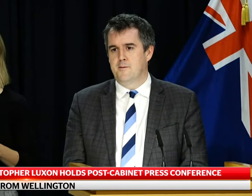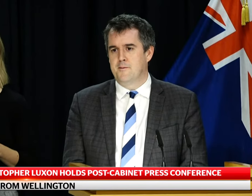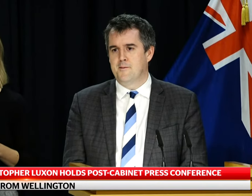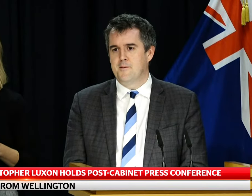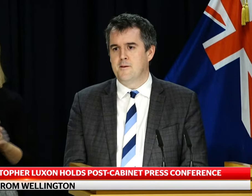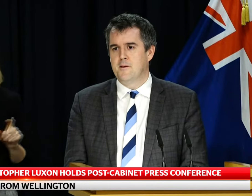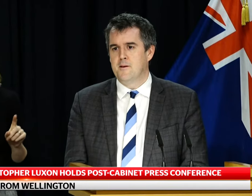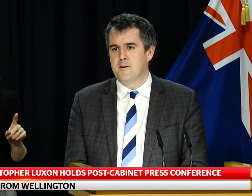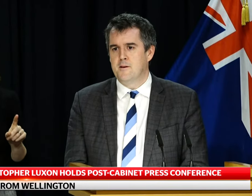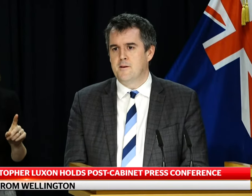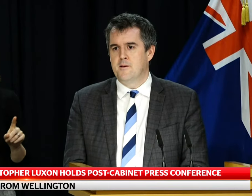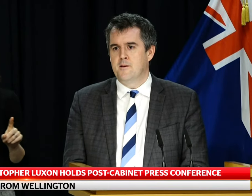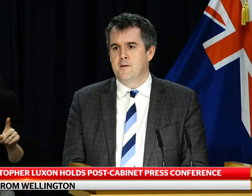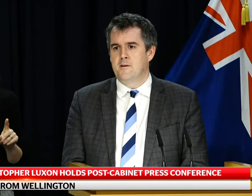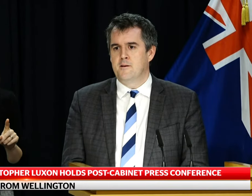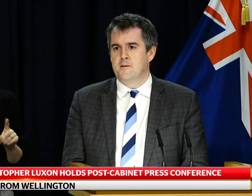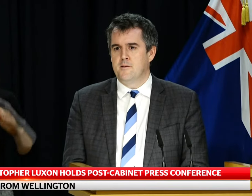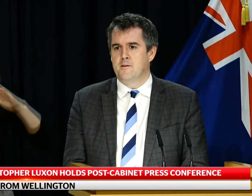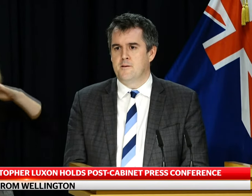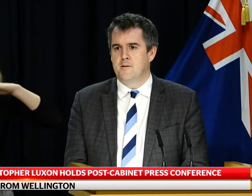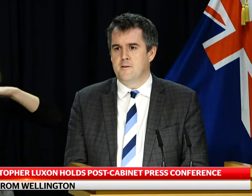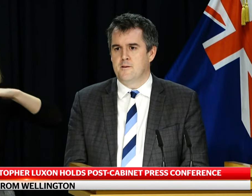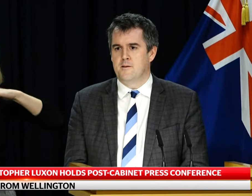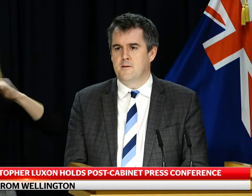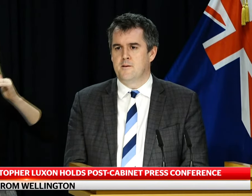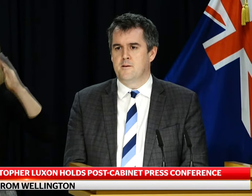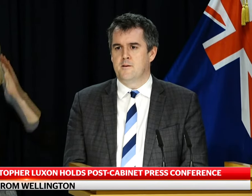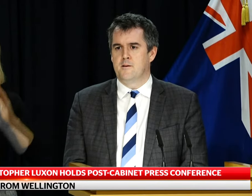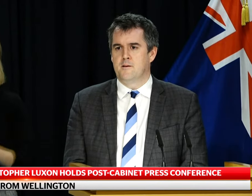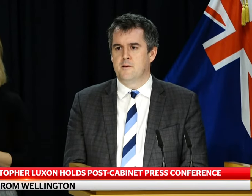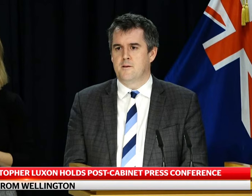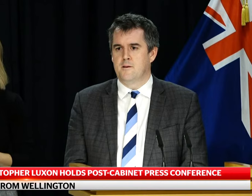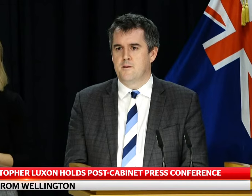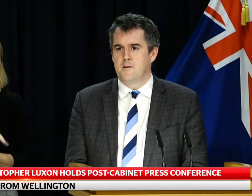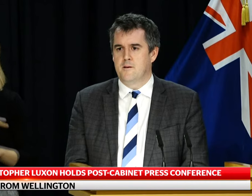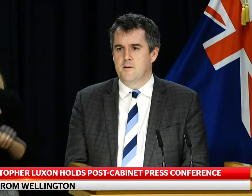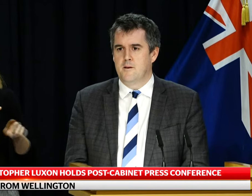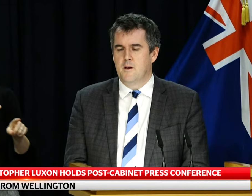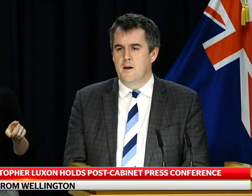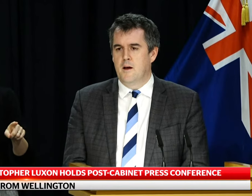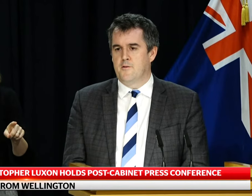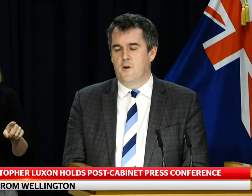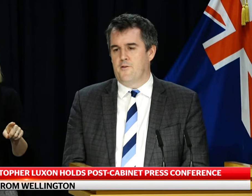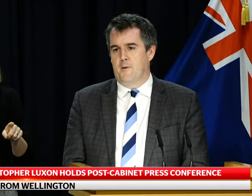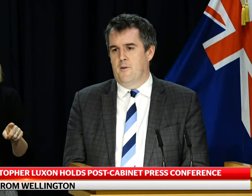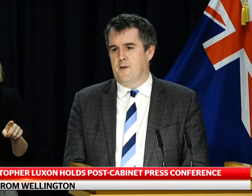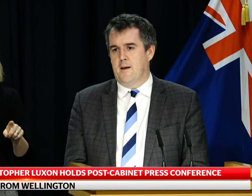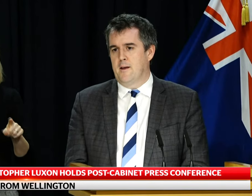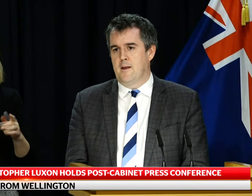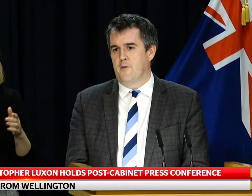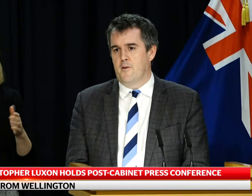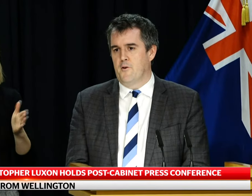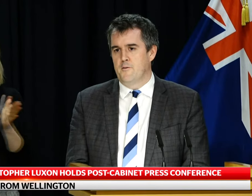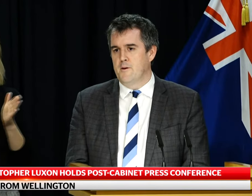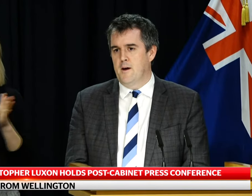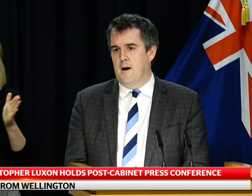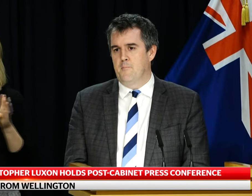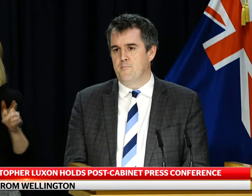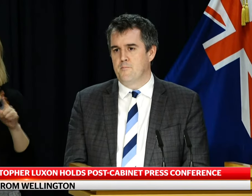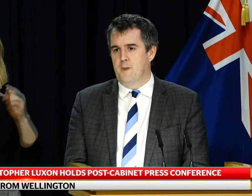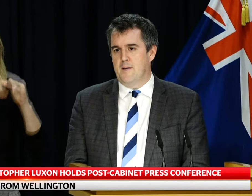Well, get them like 400,000 in the cards anyway. Is that not something you want to look at? It's not something I've taken any advice